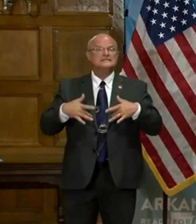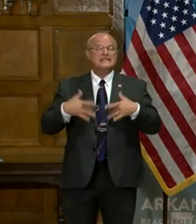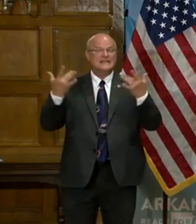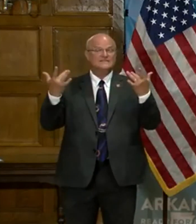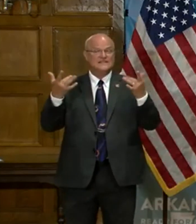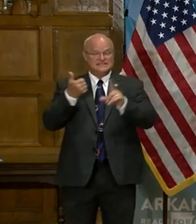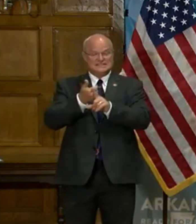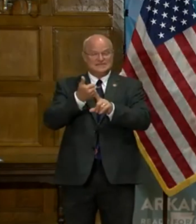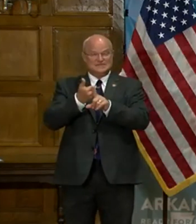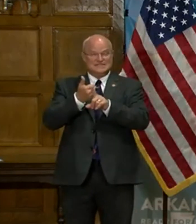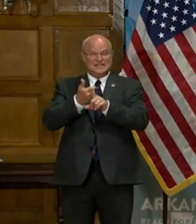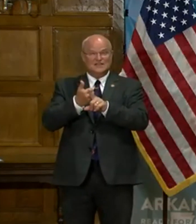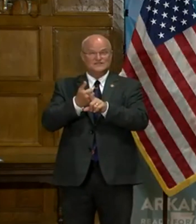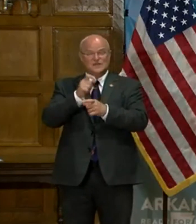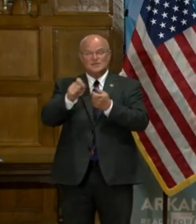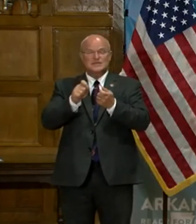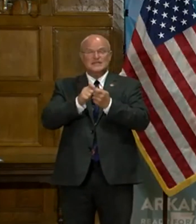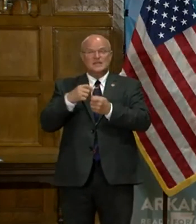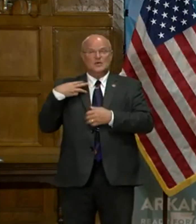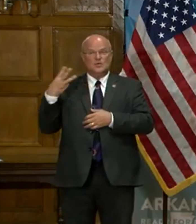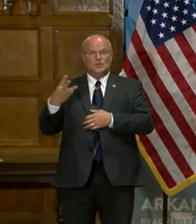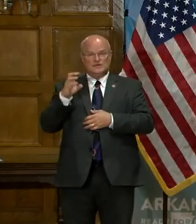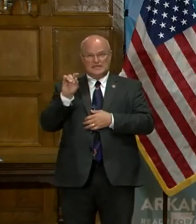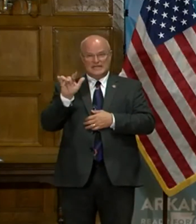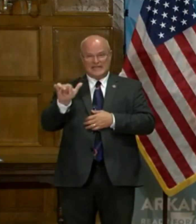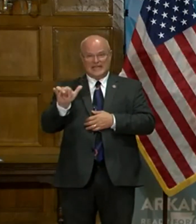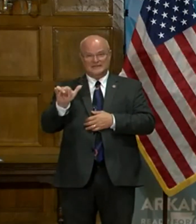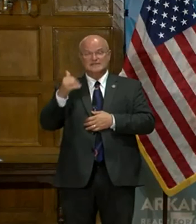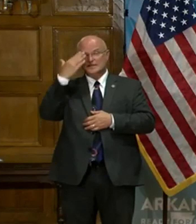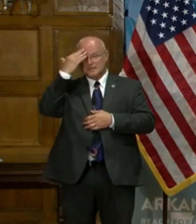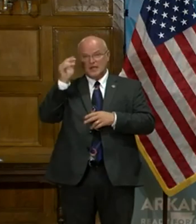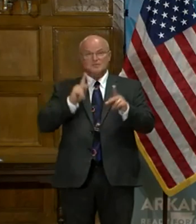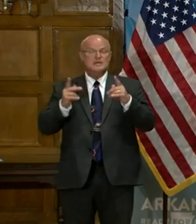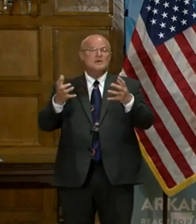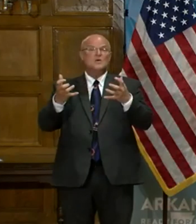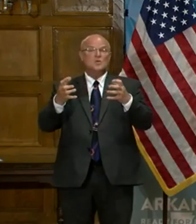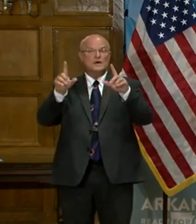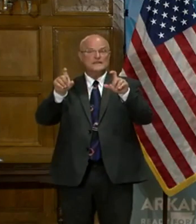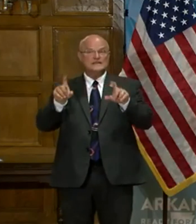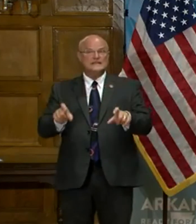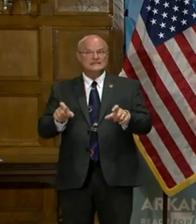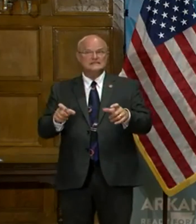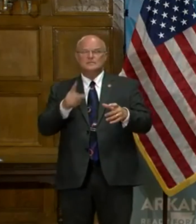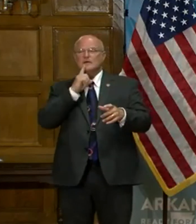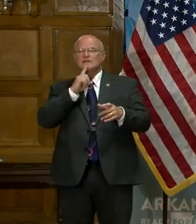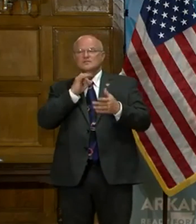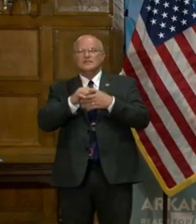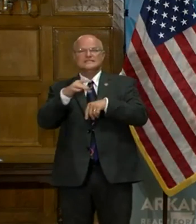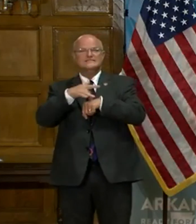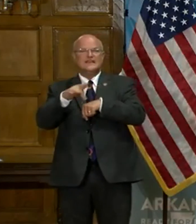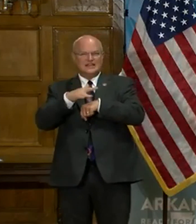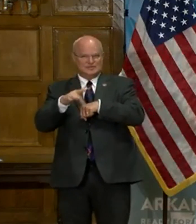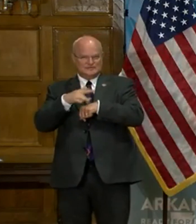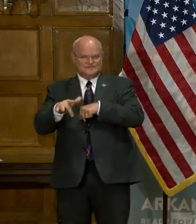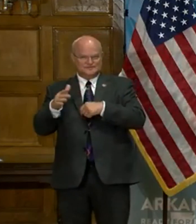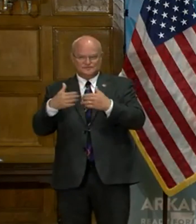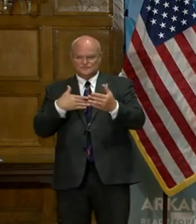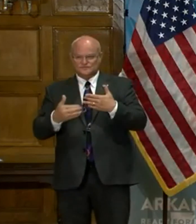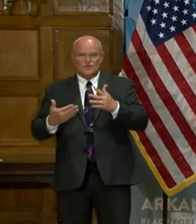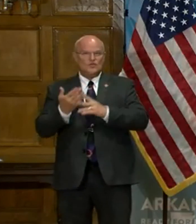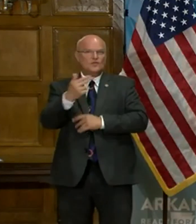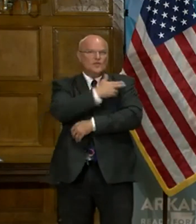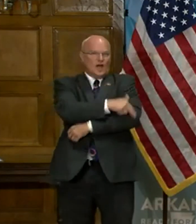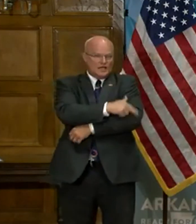events themselves out there, particularly in Washington County, because people want that testing. We want to make sure it's available, whether it's